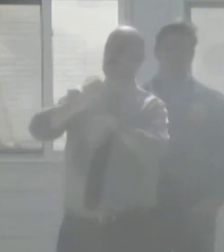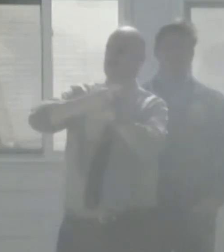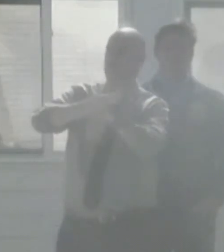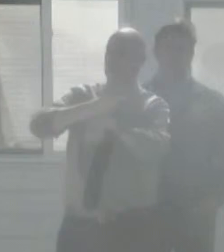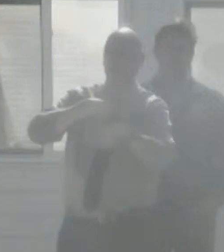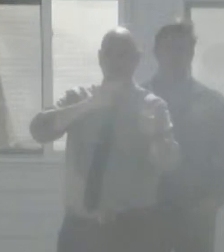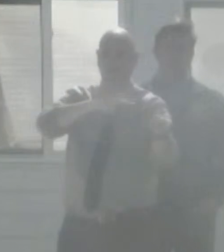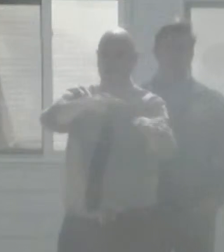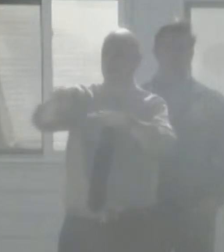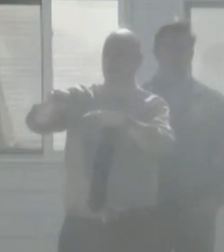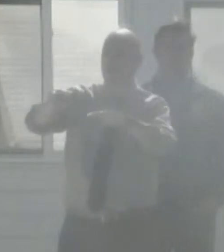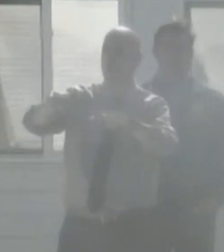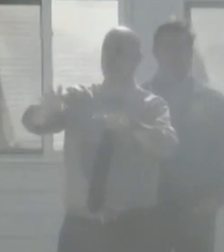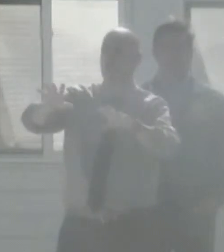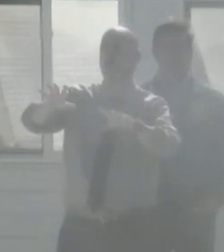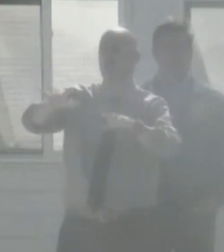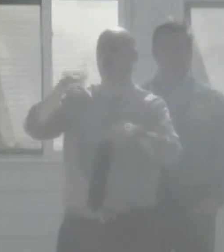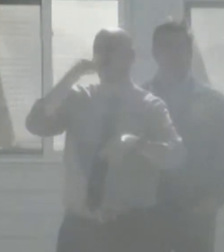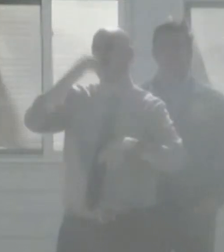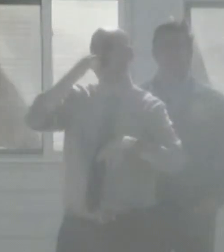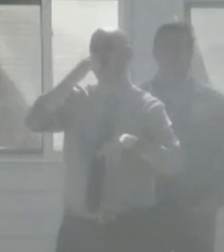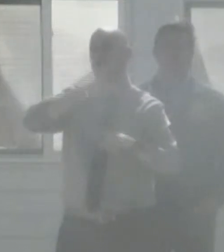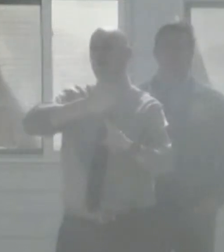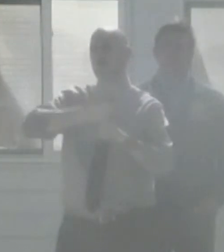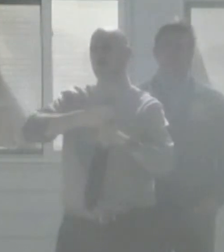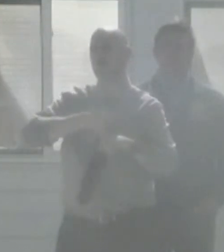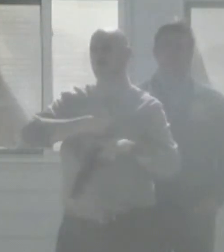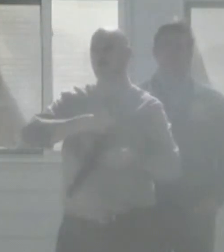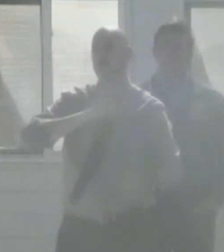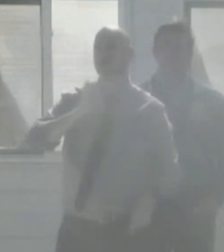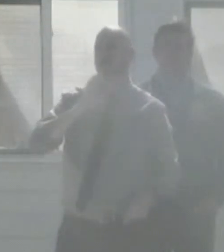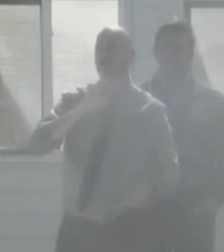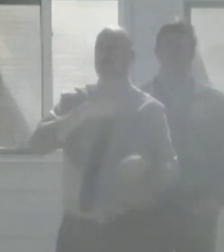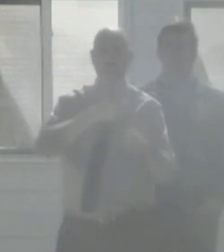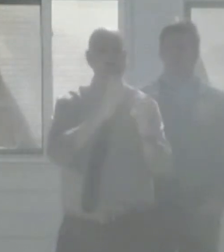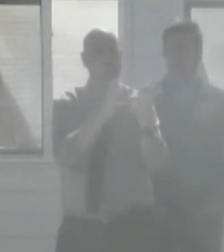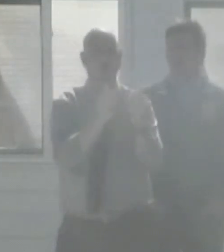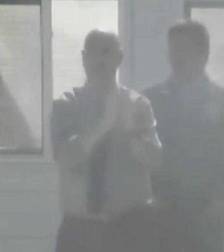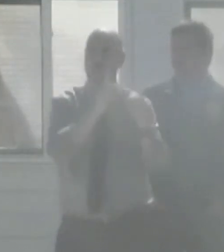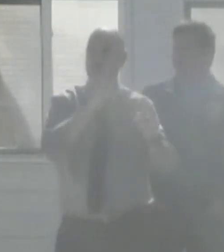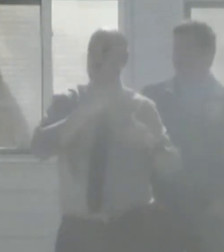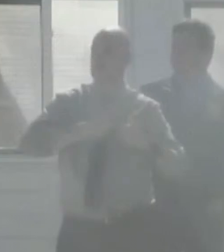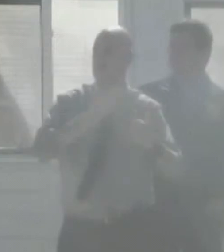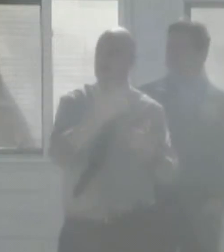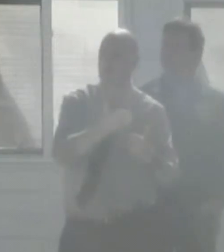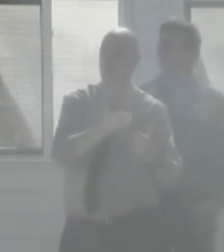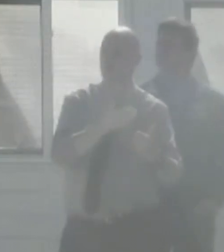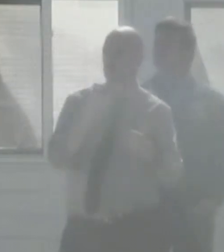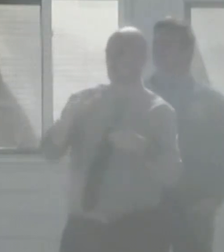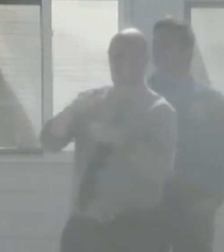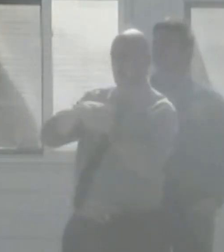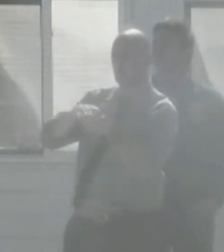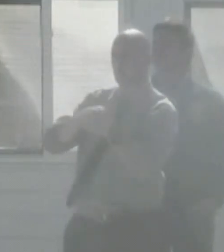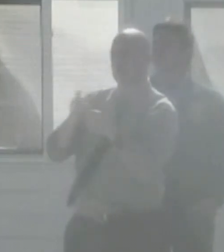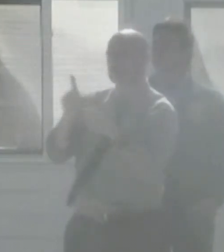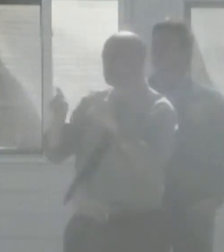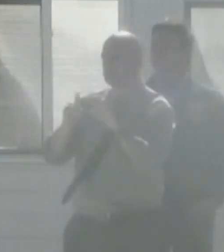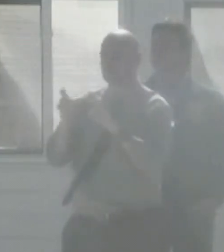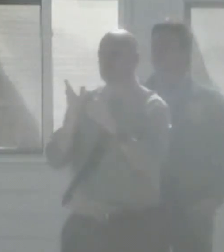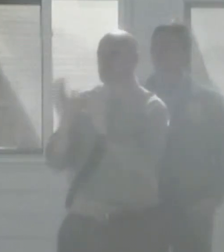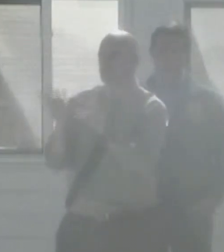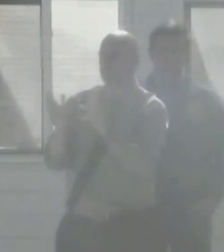to local leaders, talk to residents here, I can see the impacts. I heard the concerns. And one of those big concerns that I've